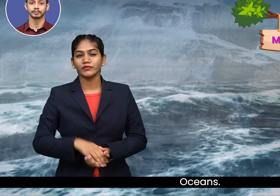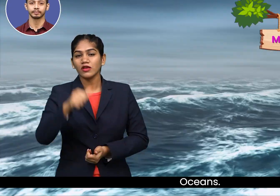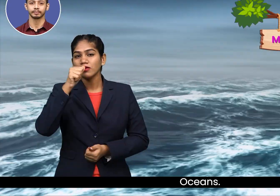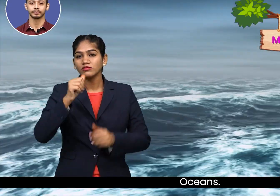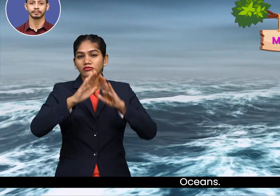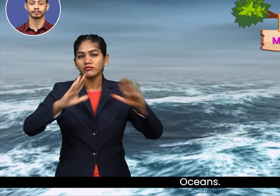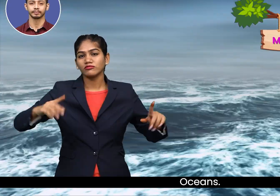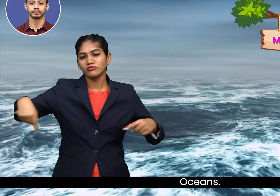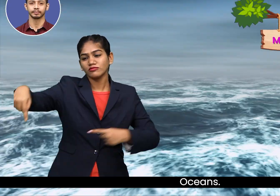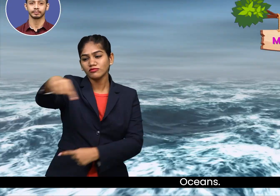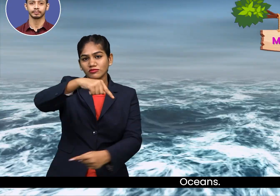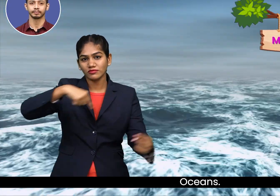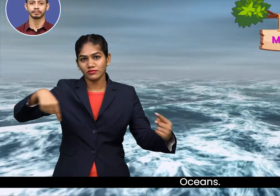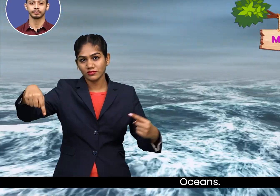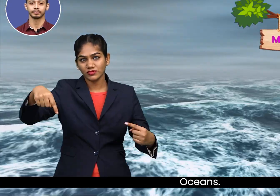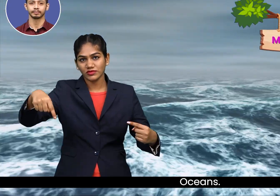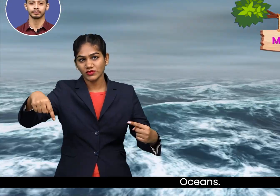oceans.